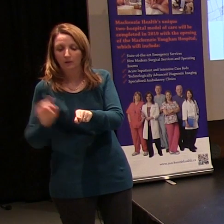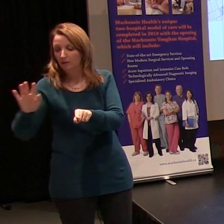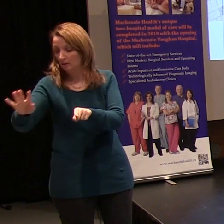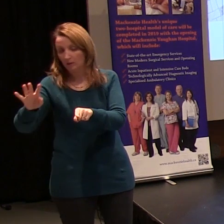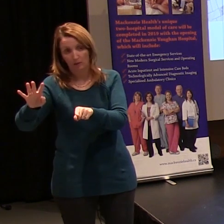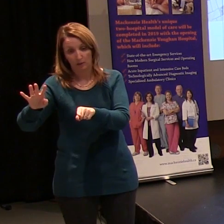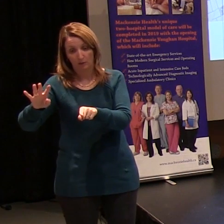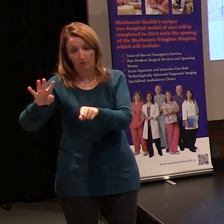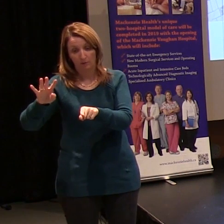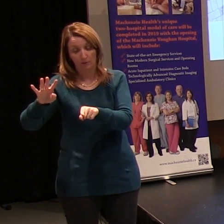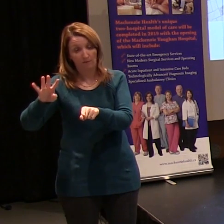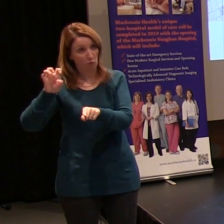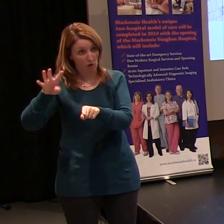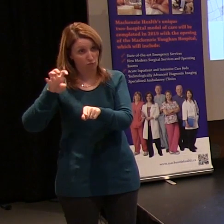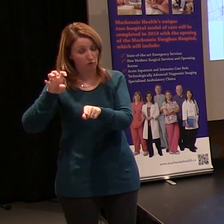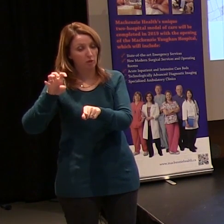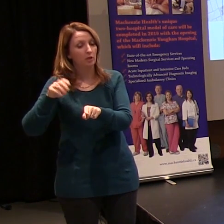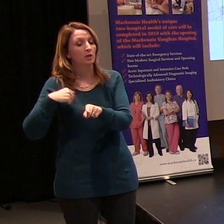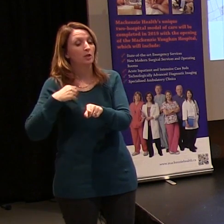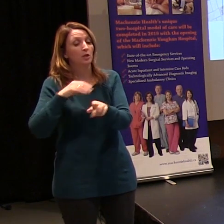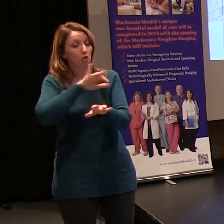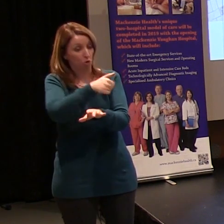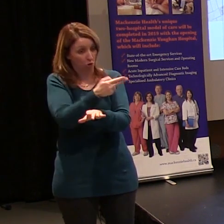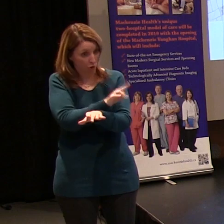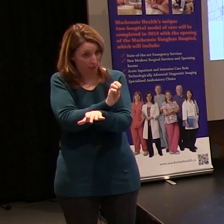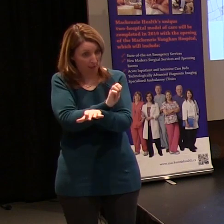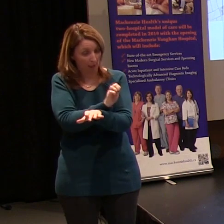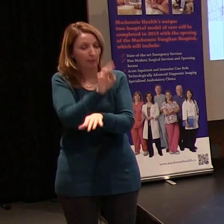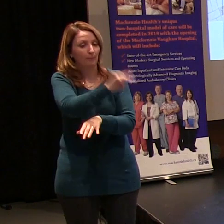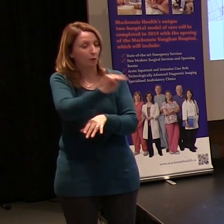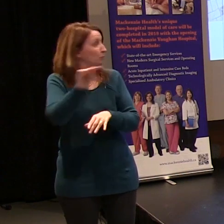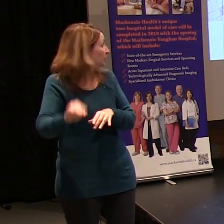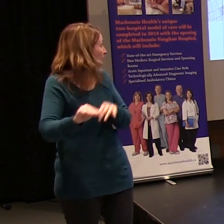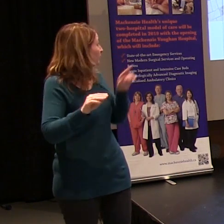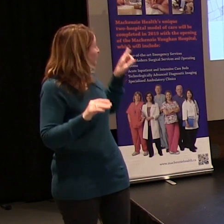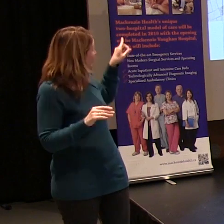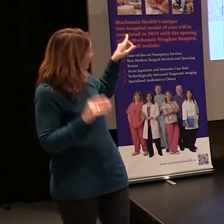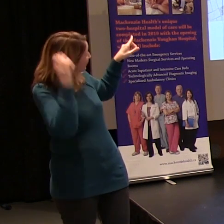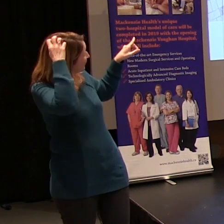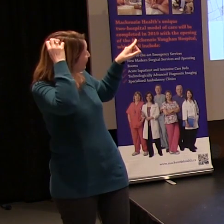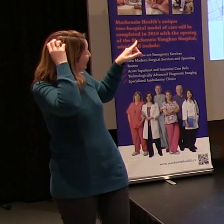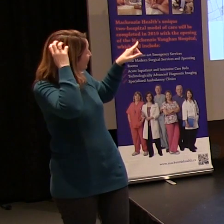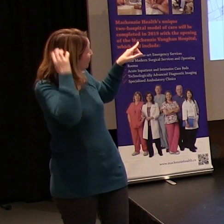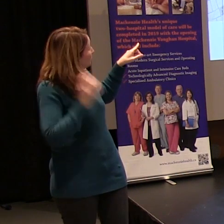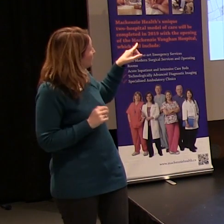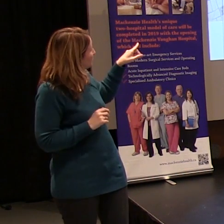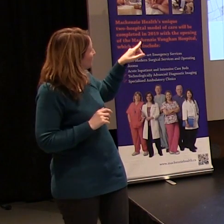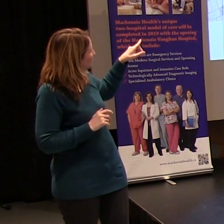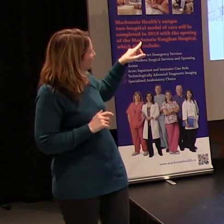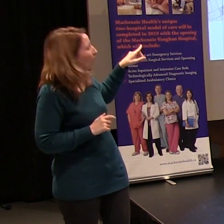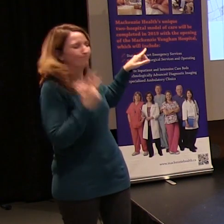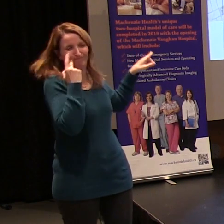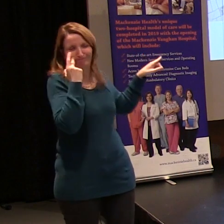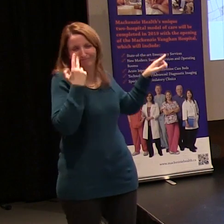400 on the west, Jane to the east, Major Mackenzie to the south, and probably everyone knows what's going on